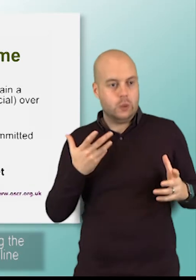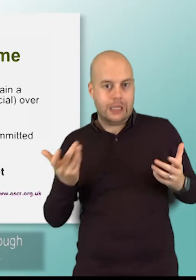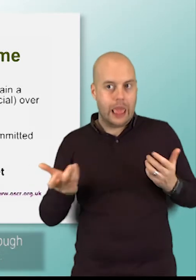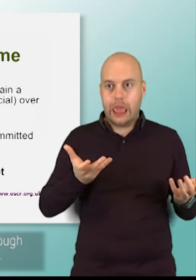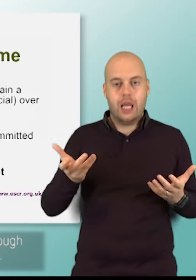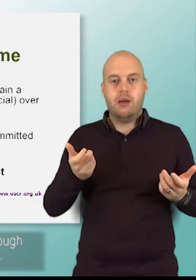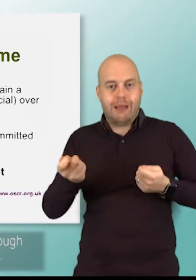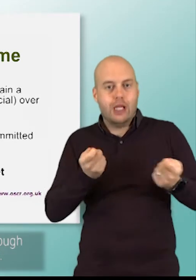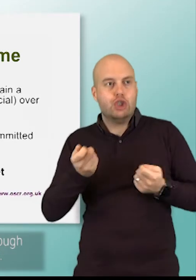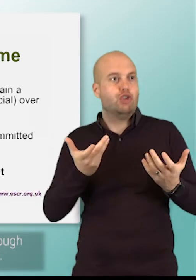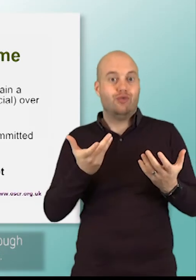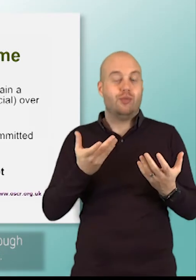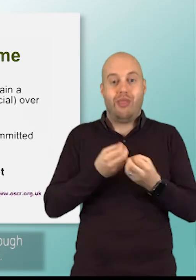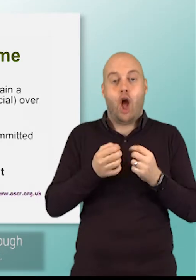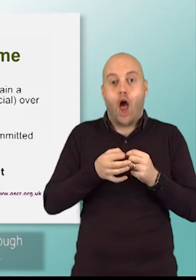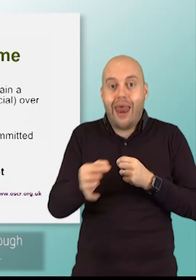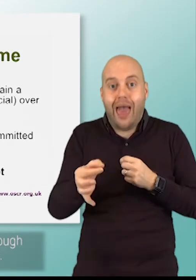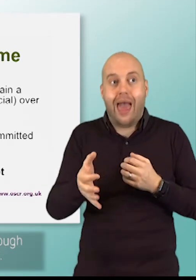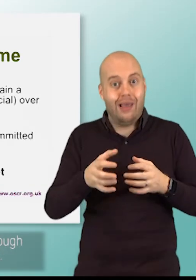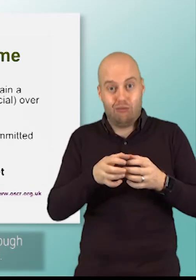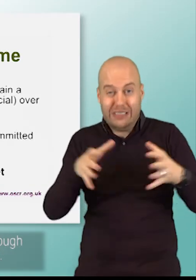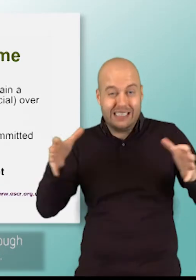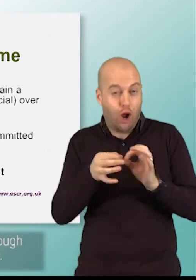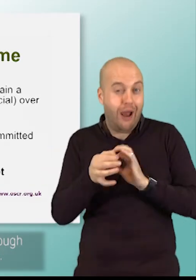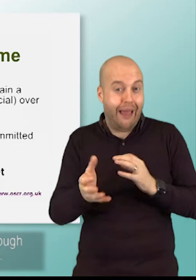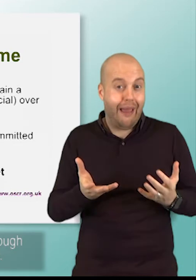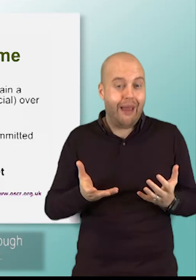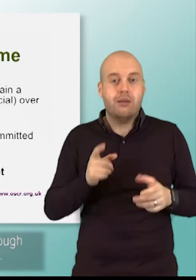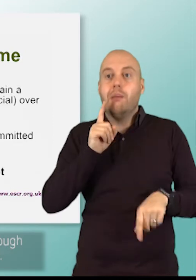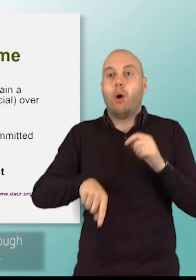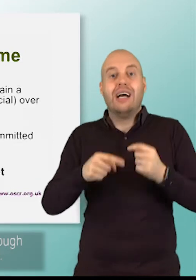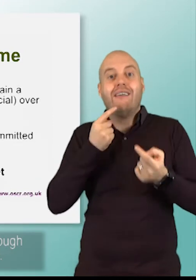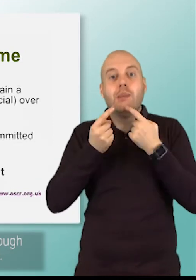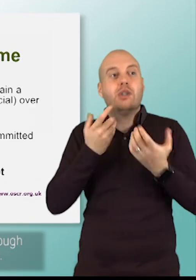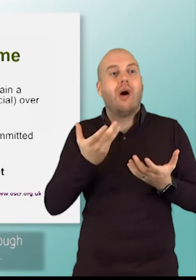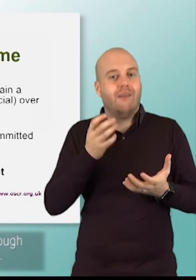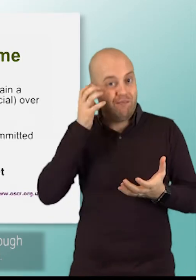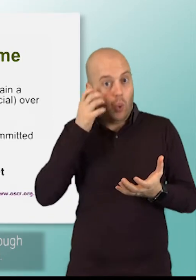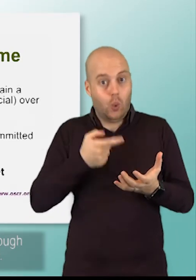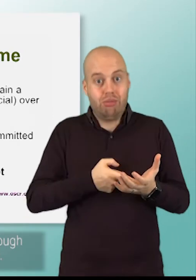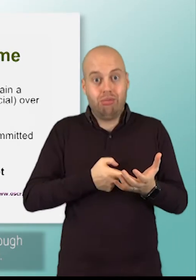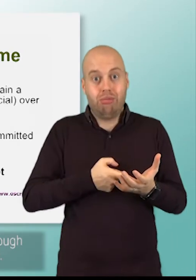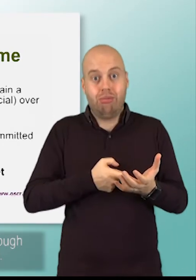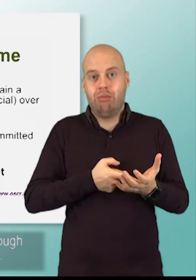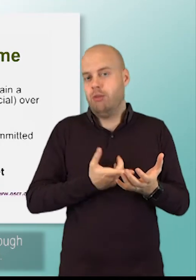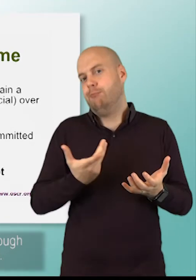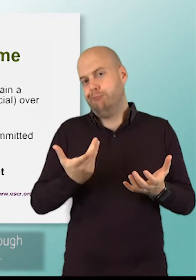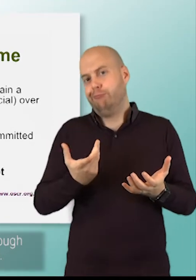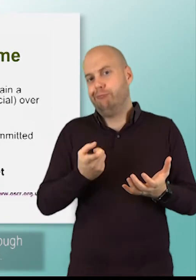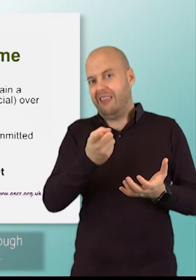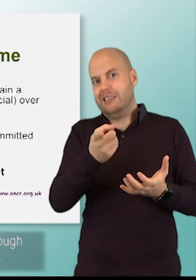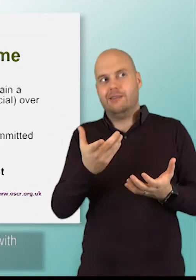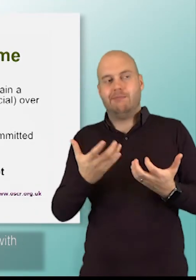online, where most people are getting their information through their phone, That's just the reality of how we